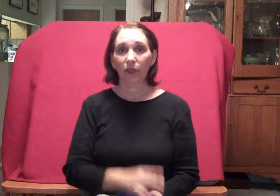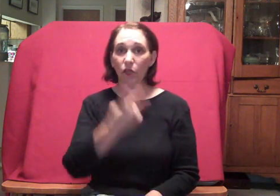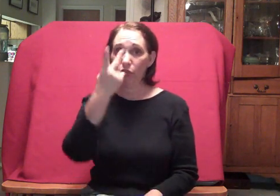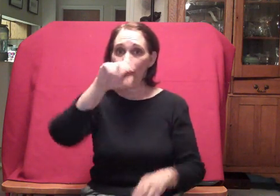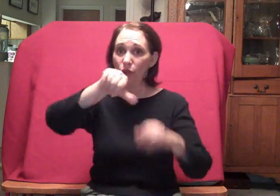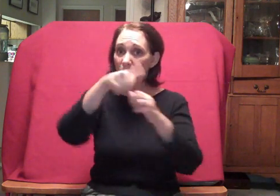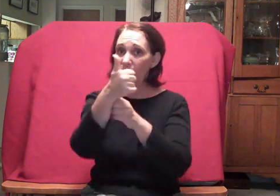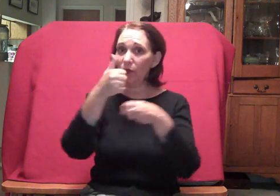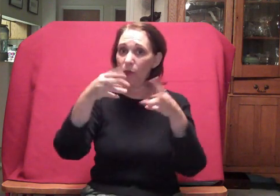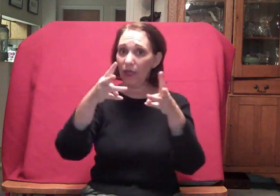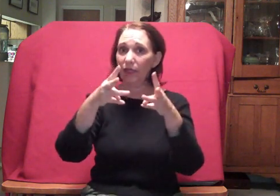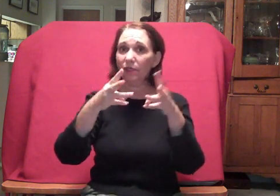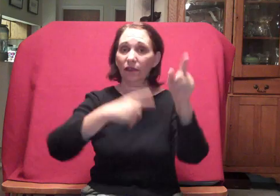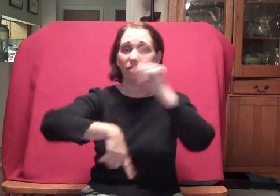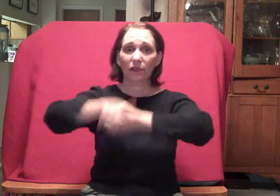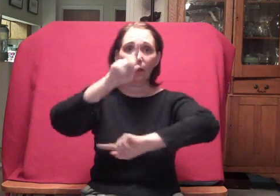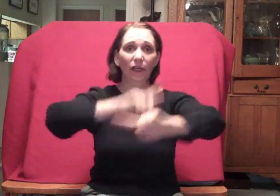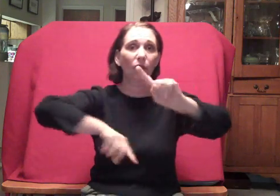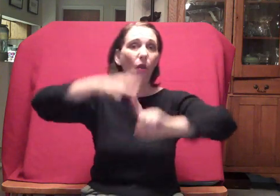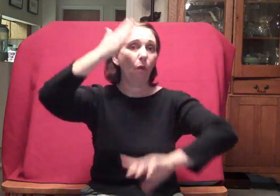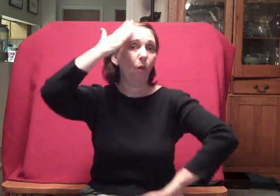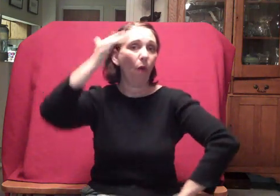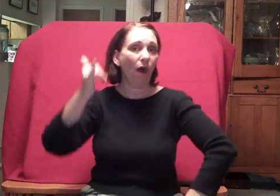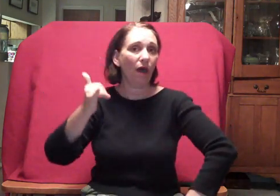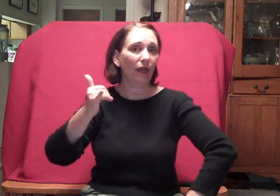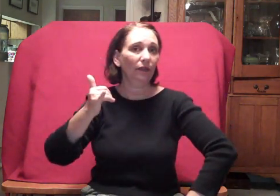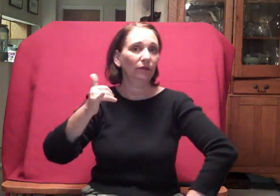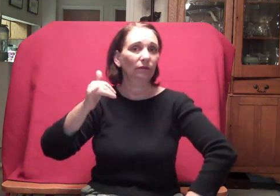There are two other ways of signing why.